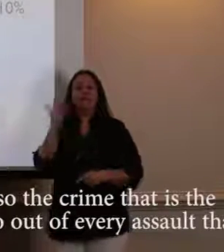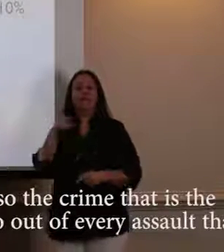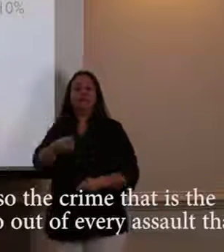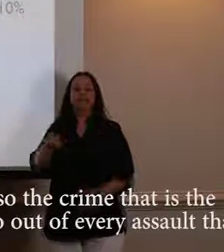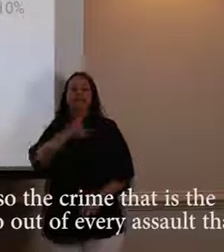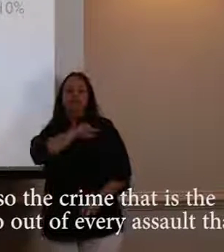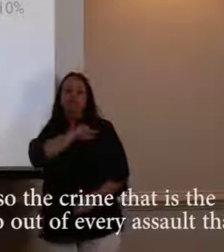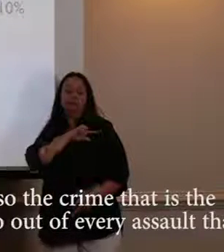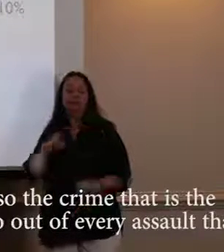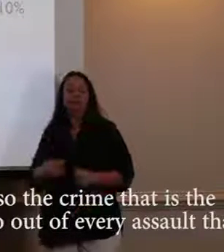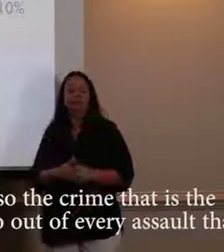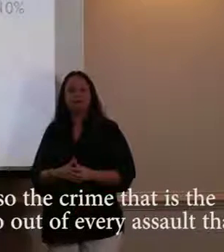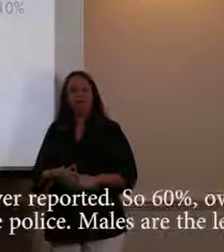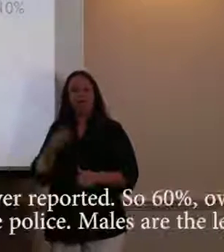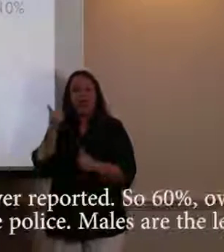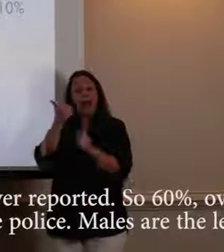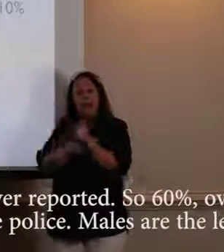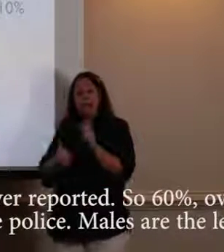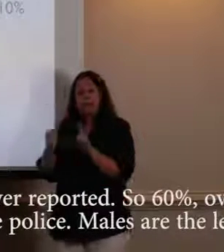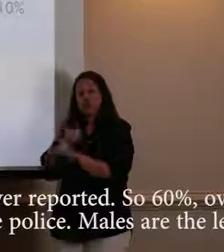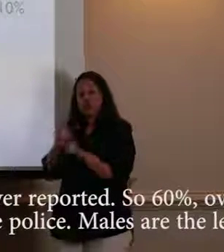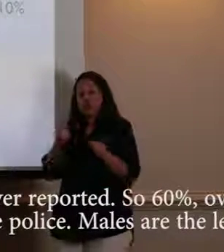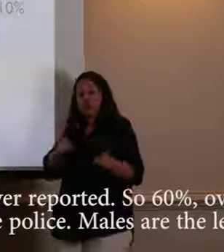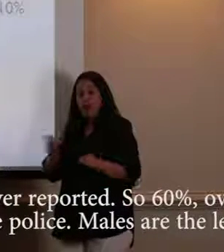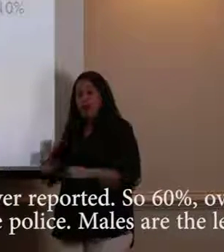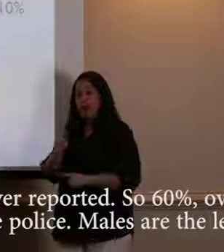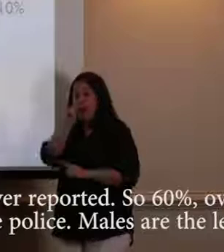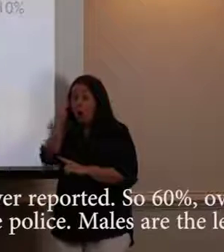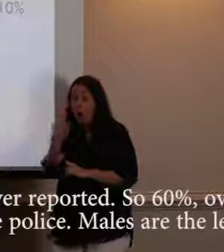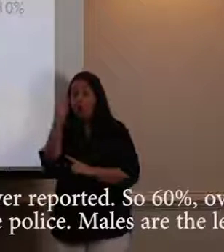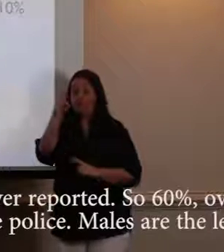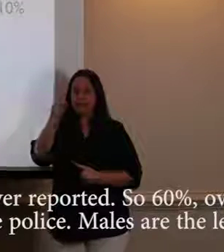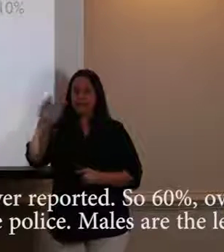So out of every assault that happens, only 60%,